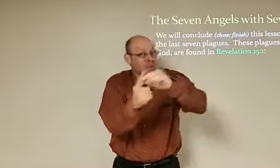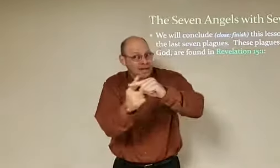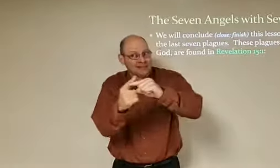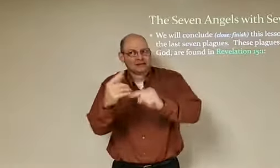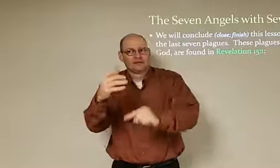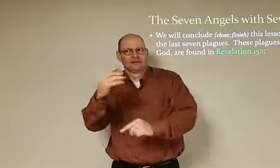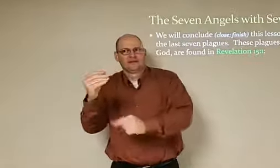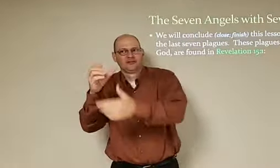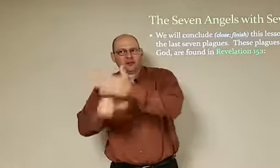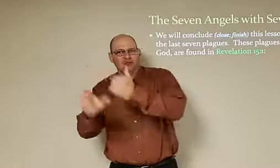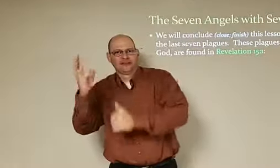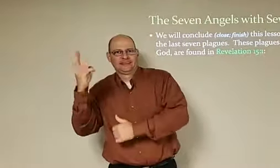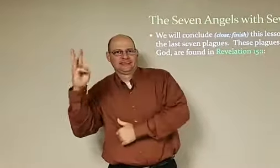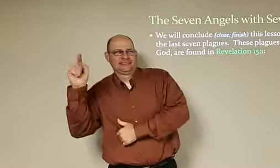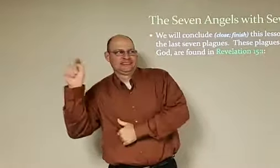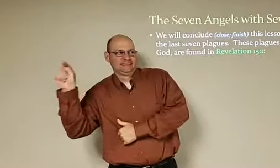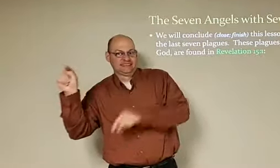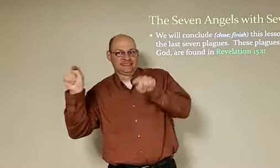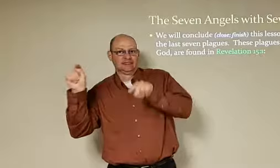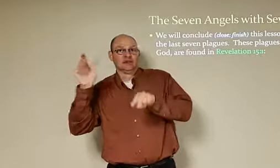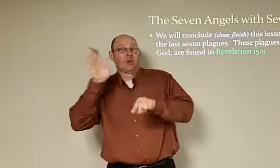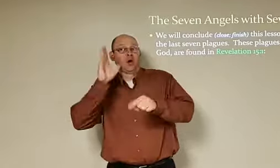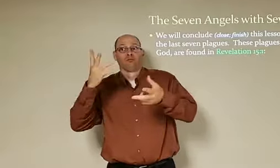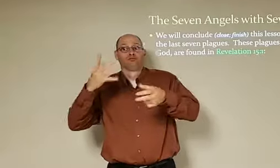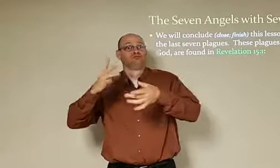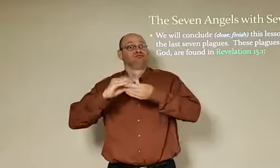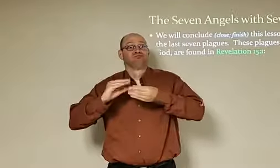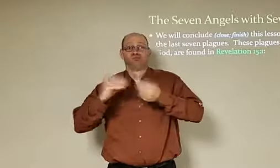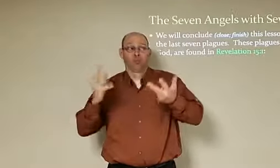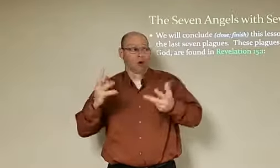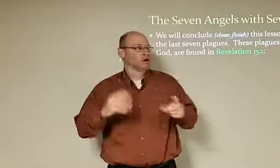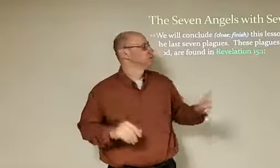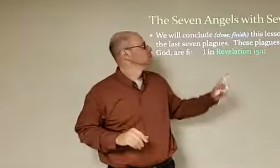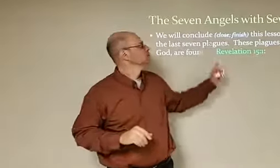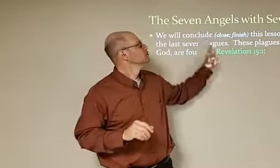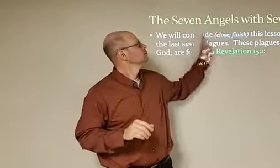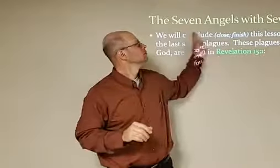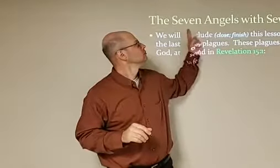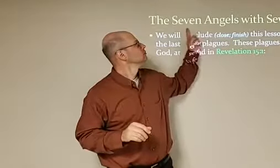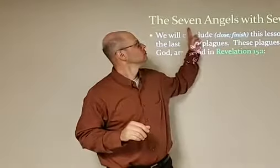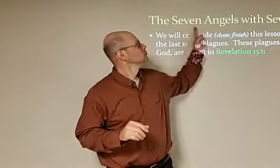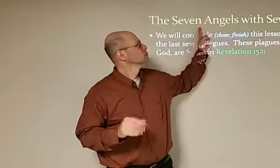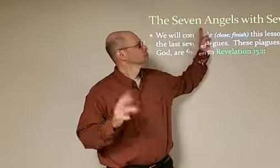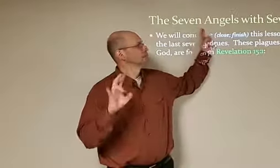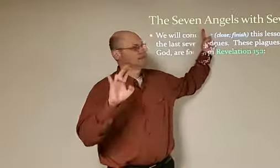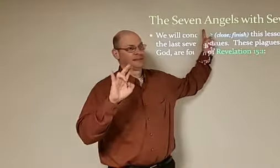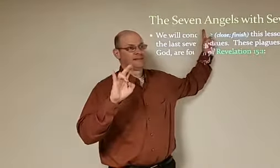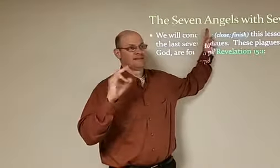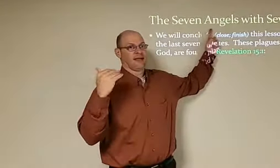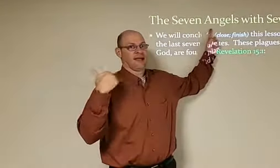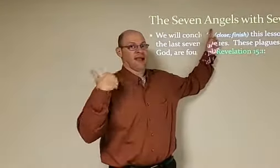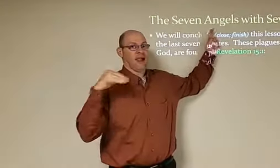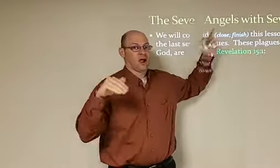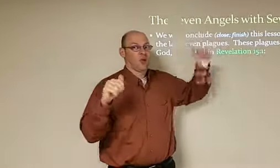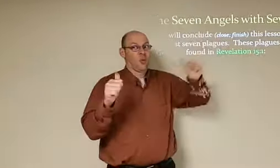Revelation chapter 15 and also chapter 16. We're going to be talking and discussing about the seven angels